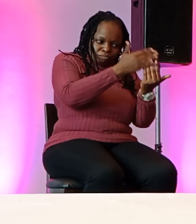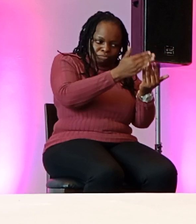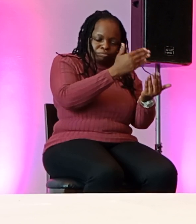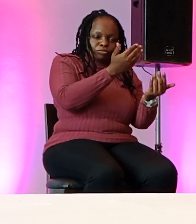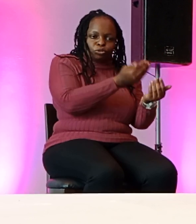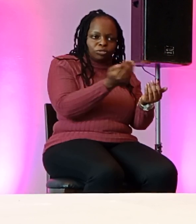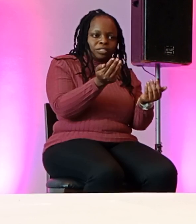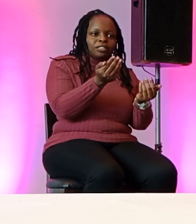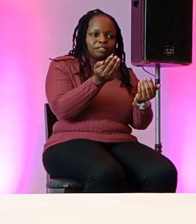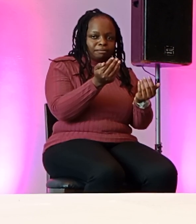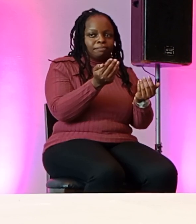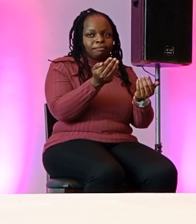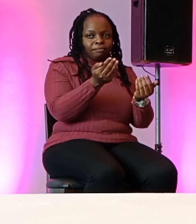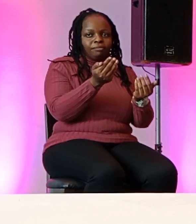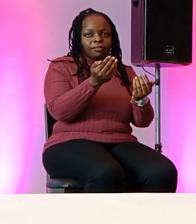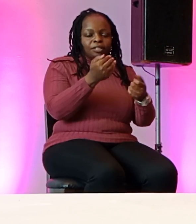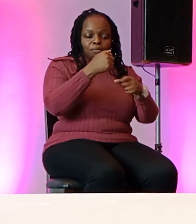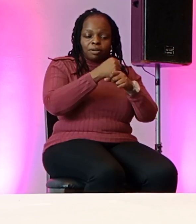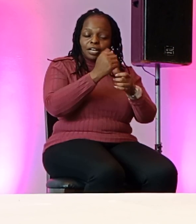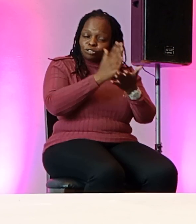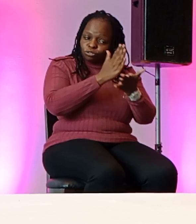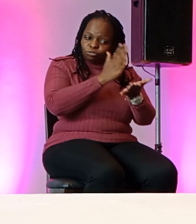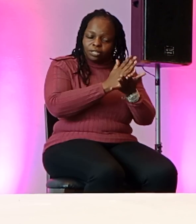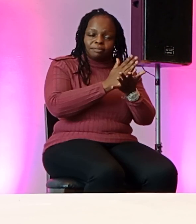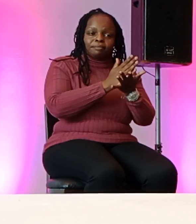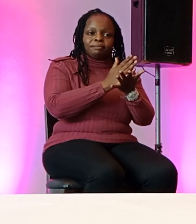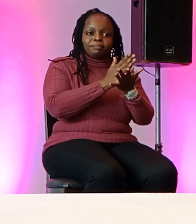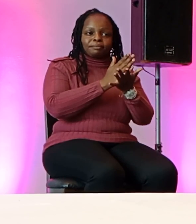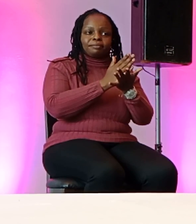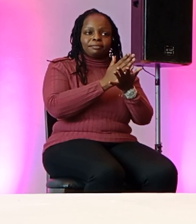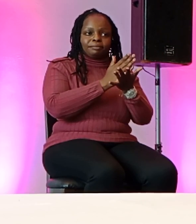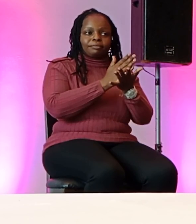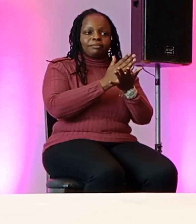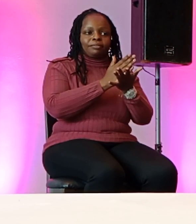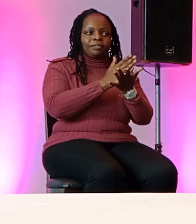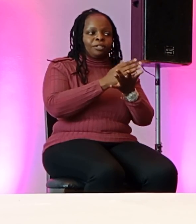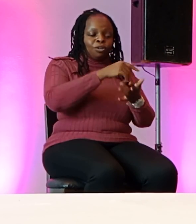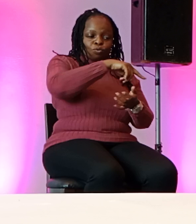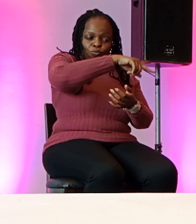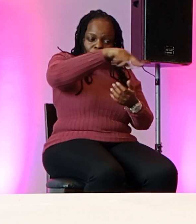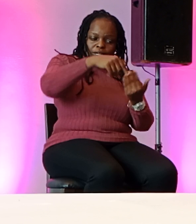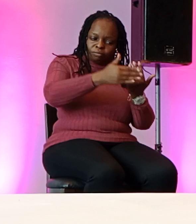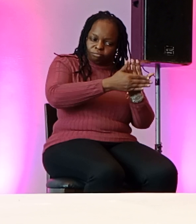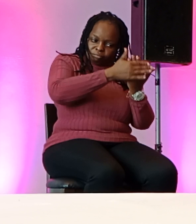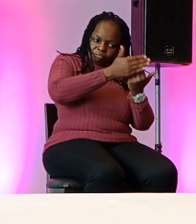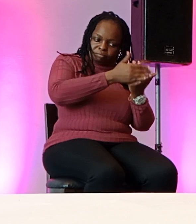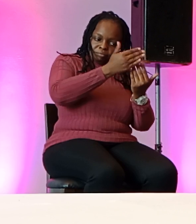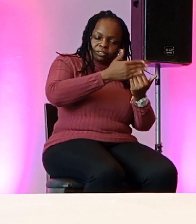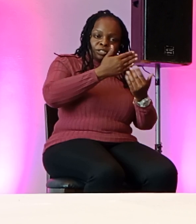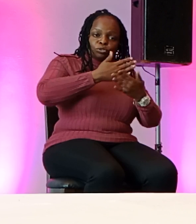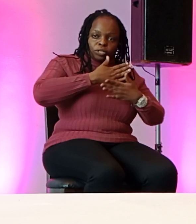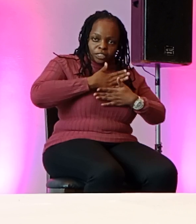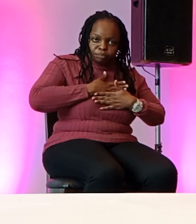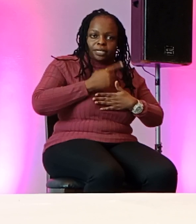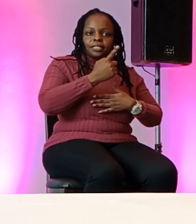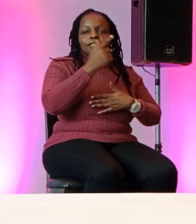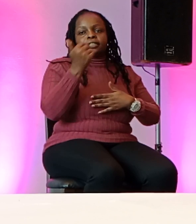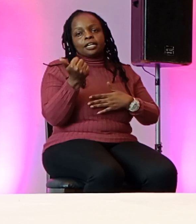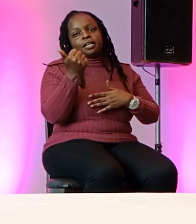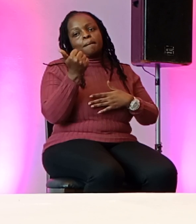children and make sure that we raise them to respect each